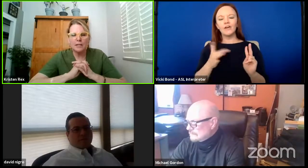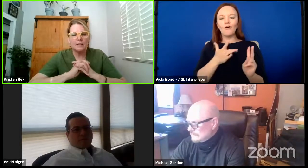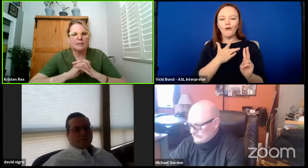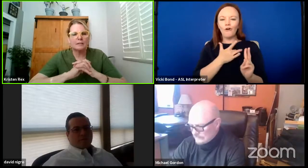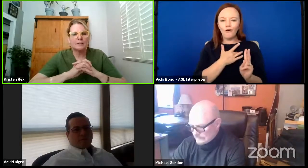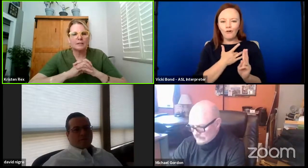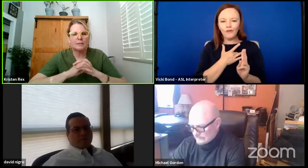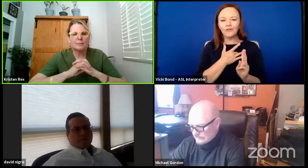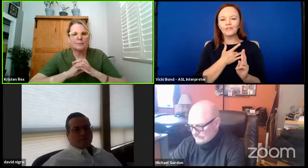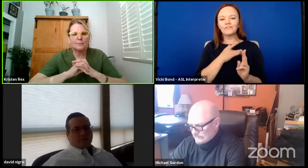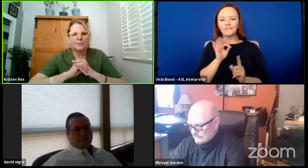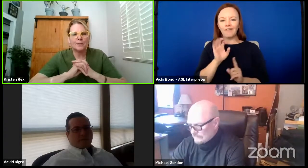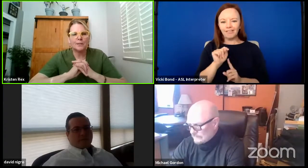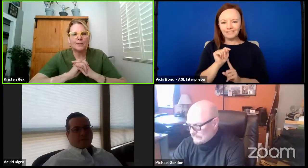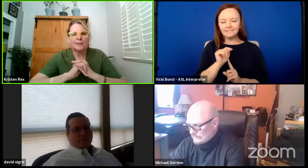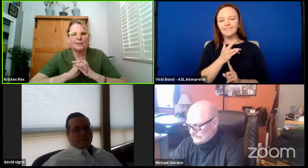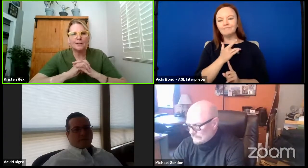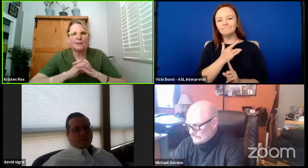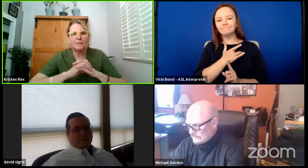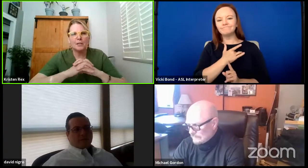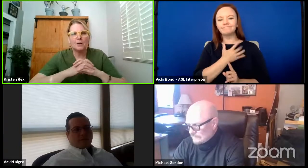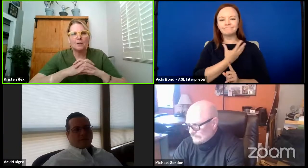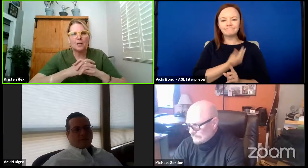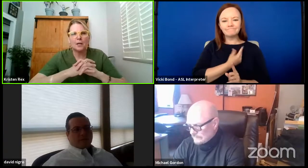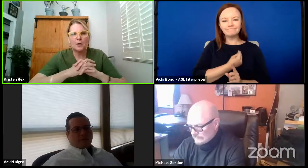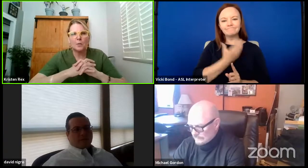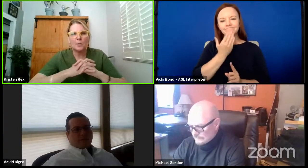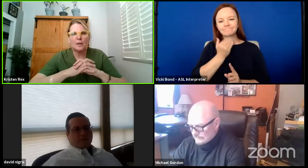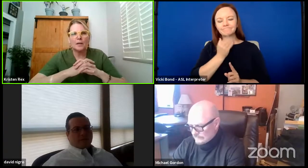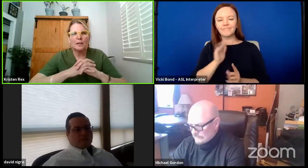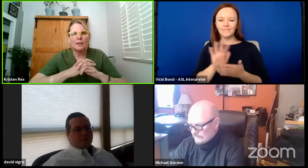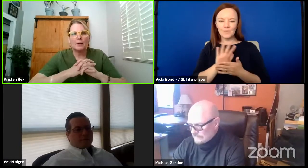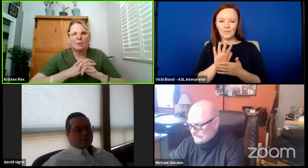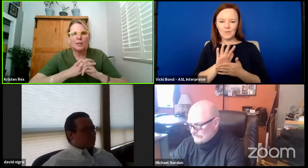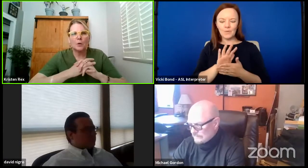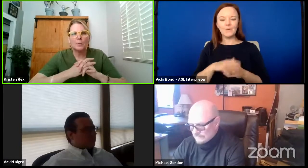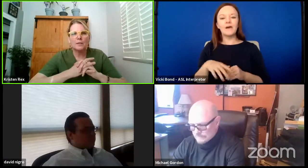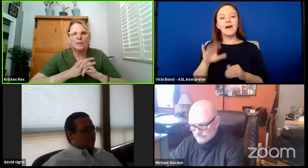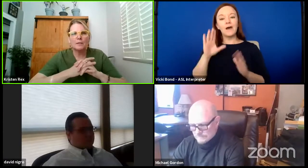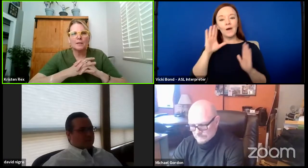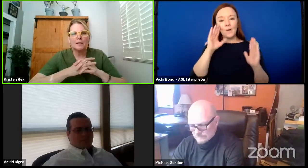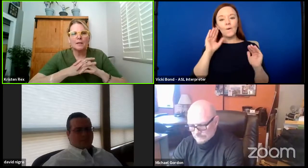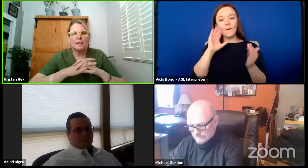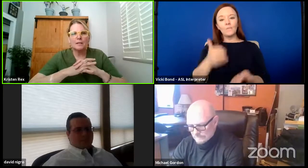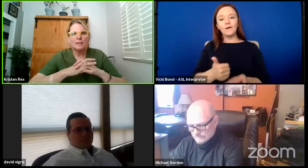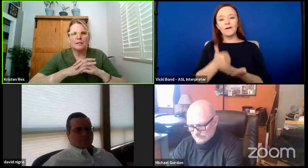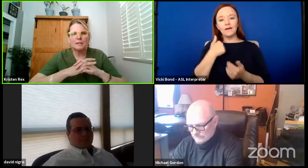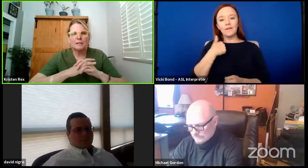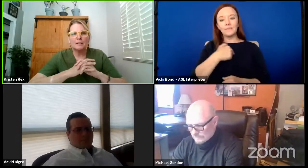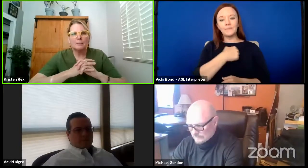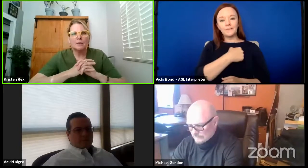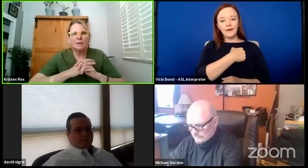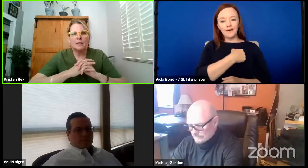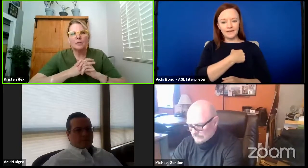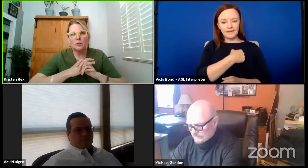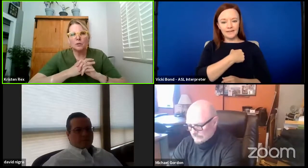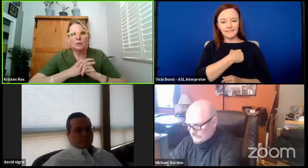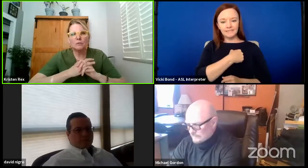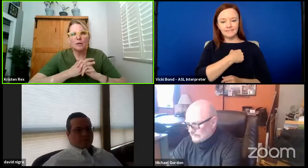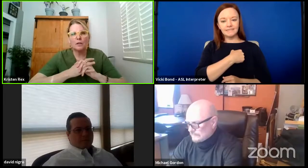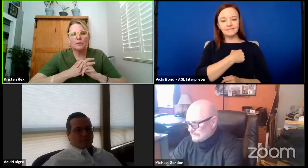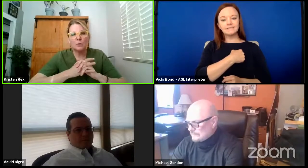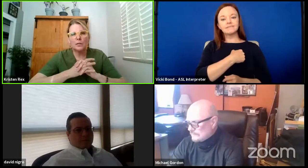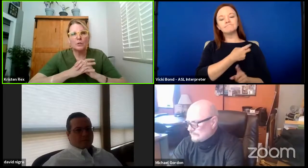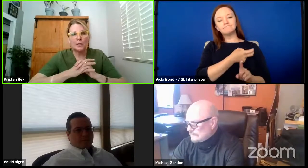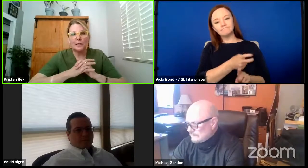heartfelt and a video that I hope that will help us move into